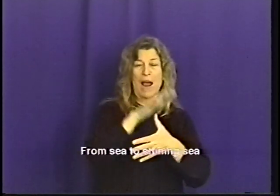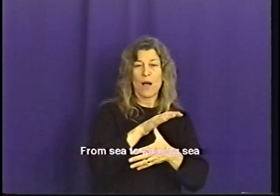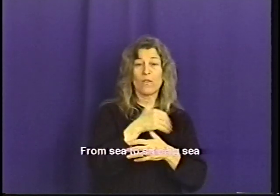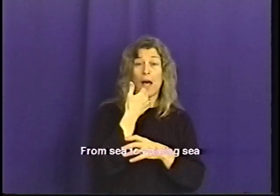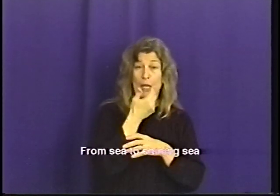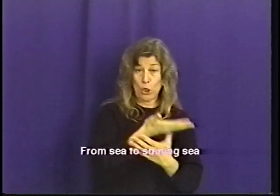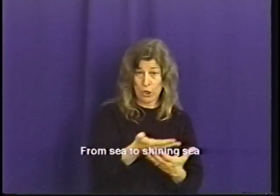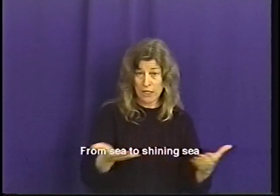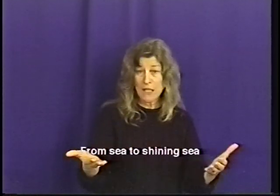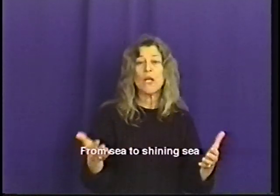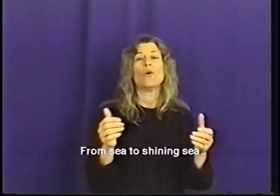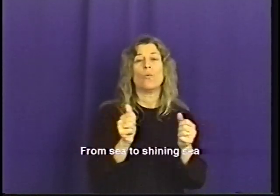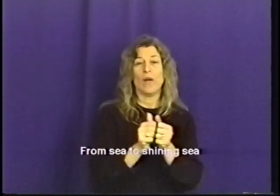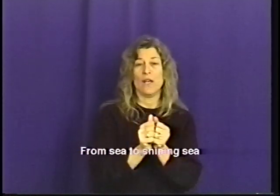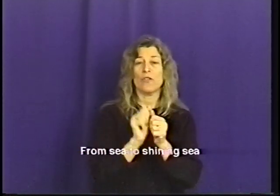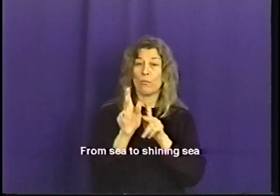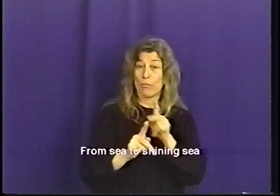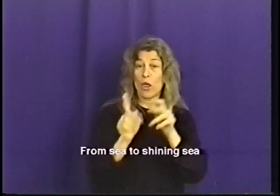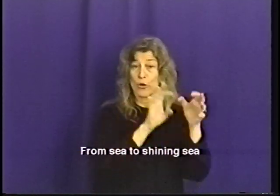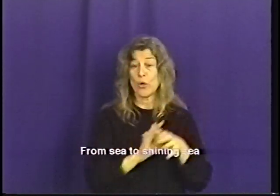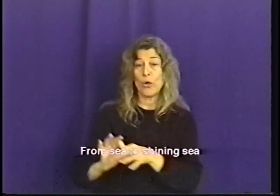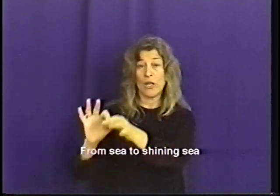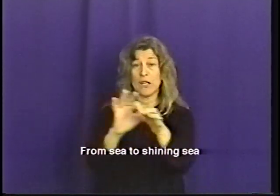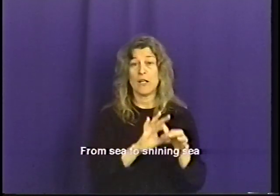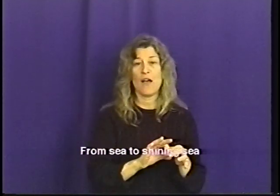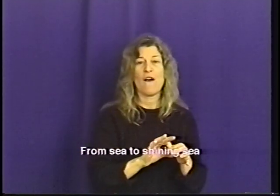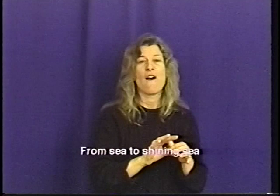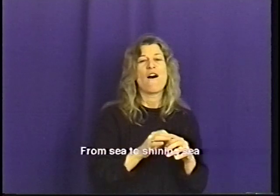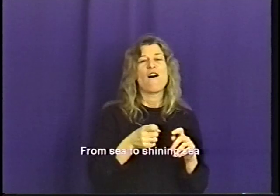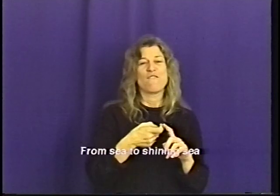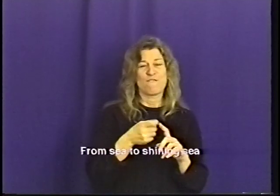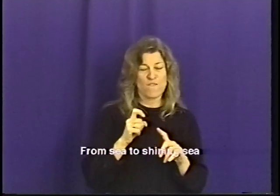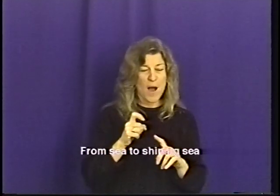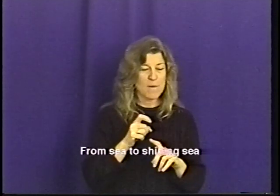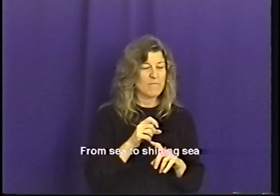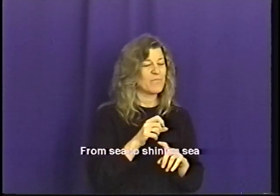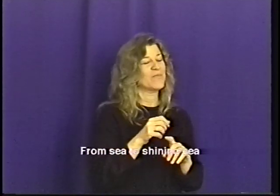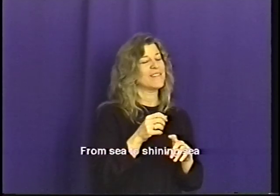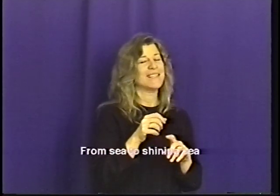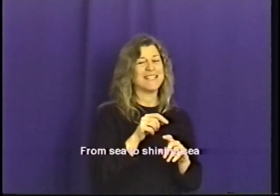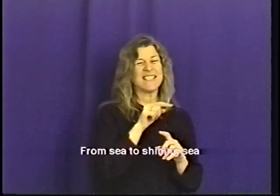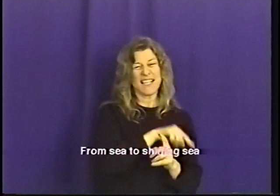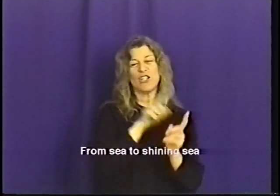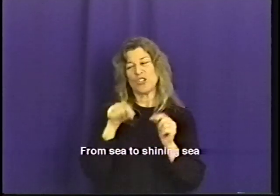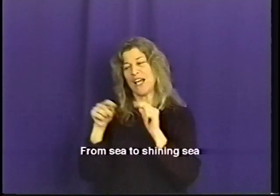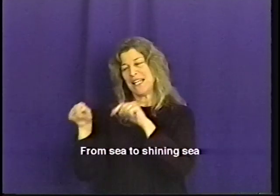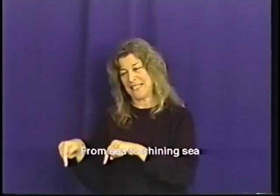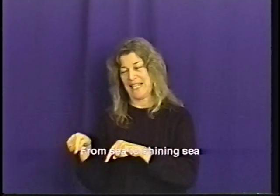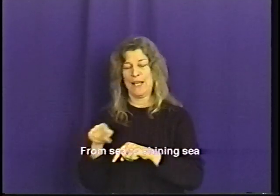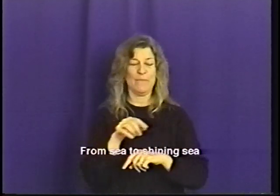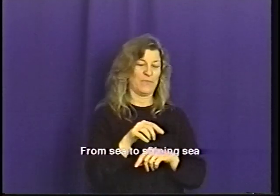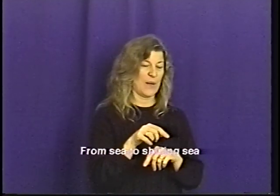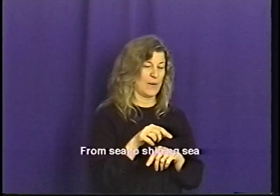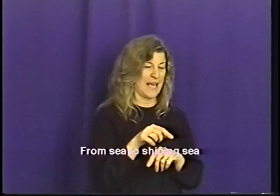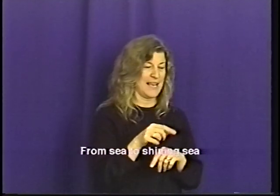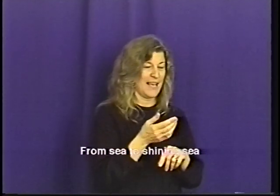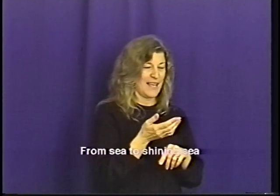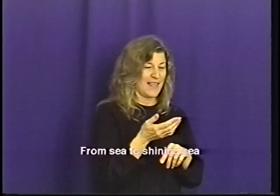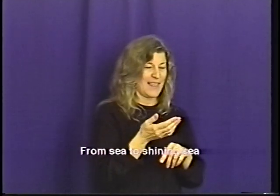crown thy good with brotherhood from sea to shining sea. Okay,